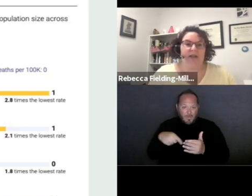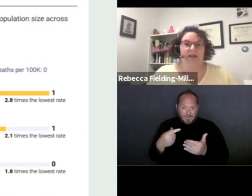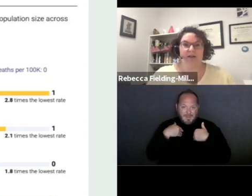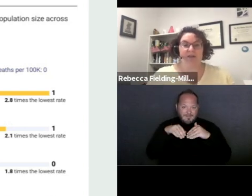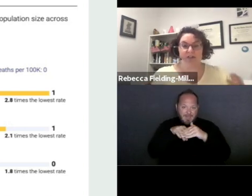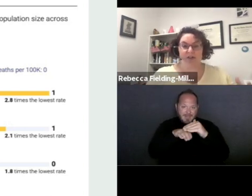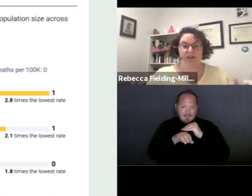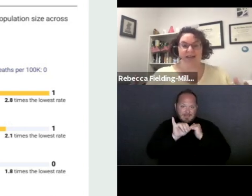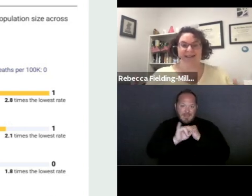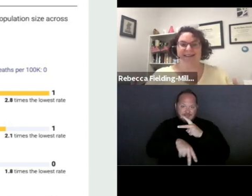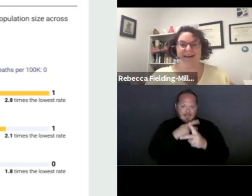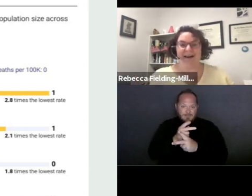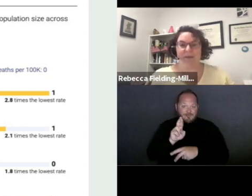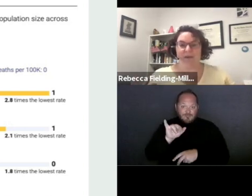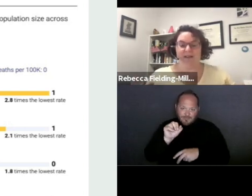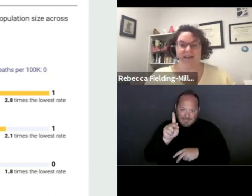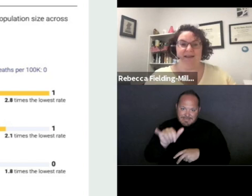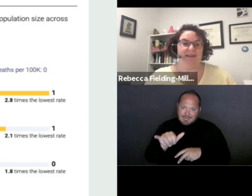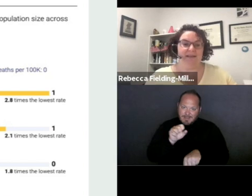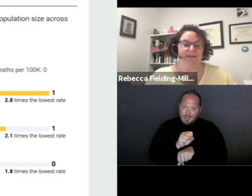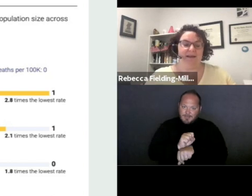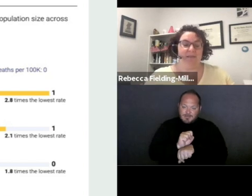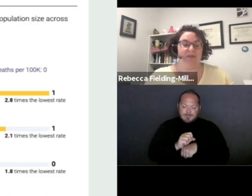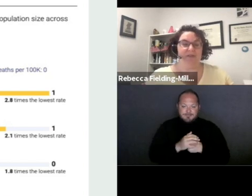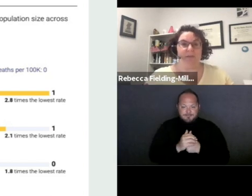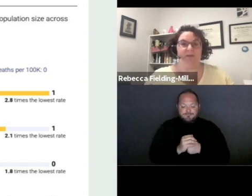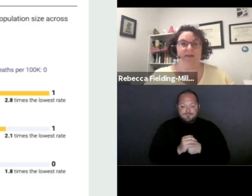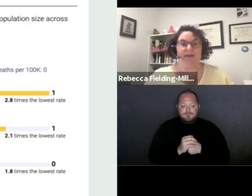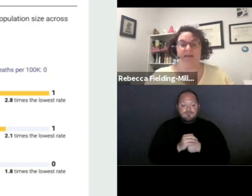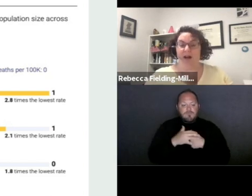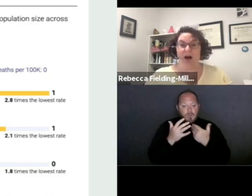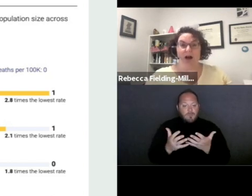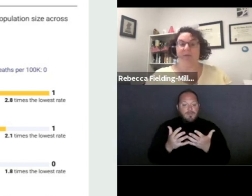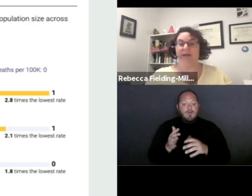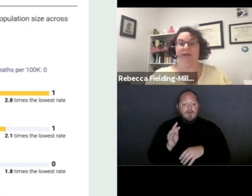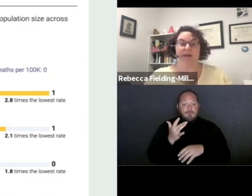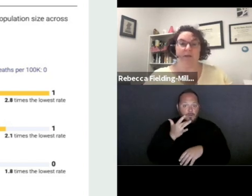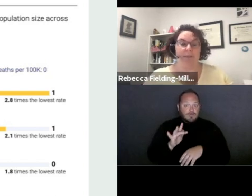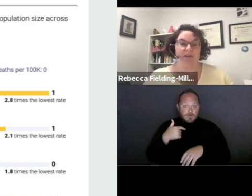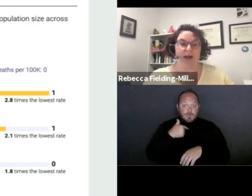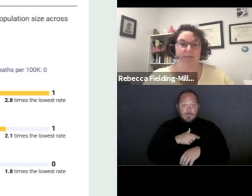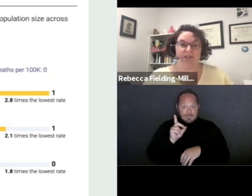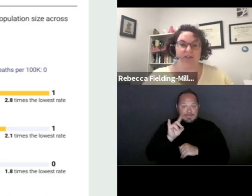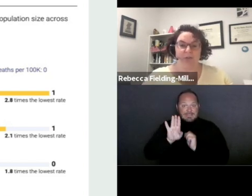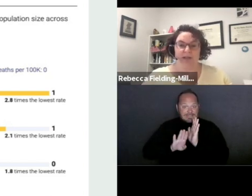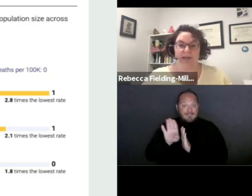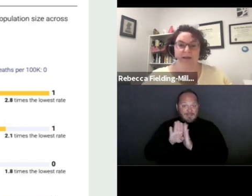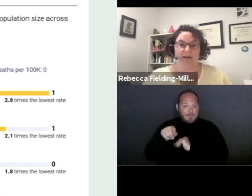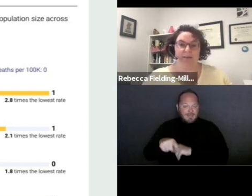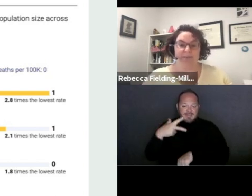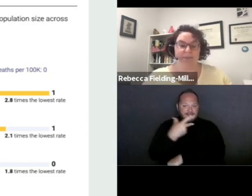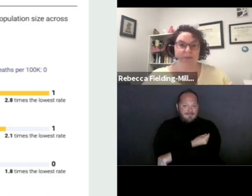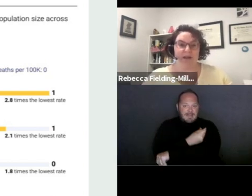So fortunately, we did develop these vaccines in unbelievably rapid time. It's just